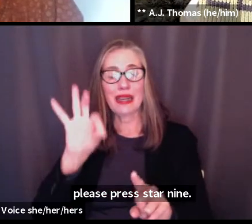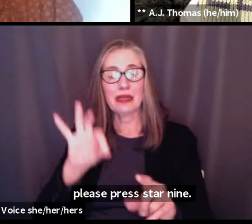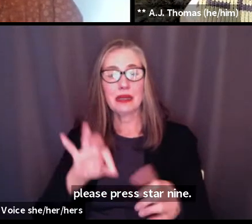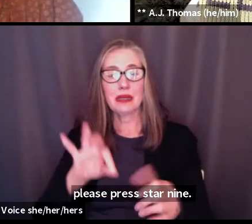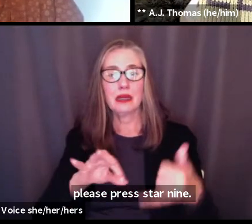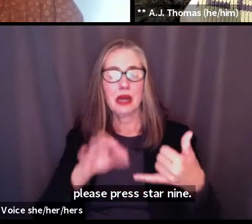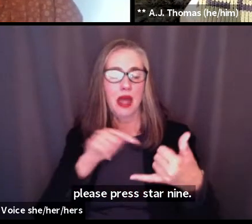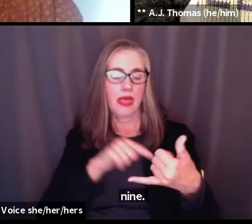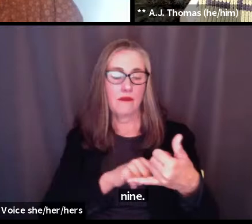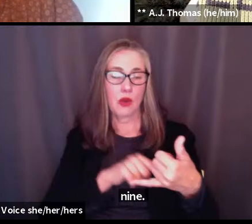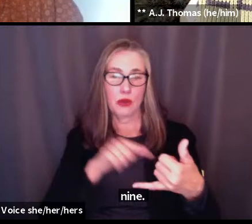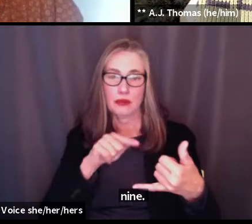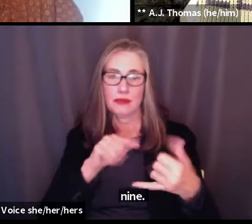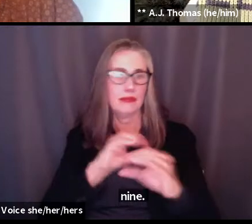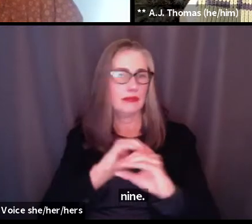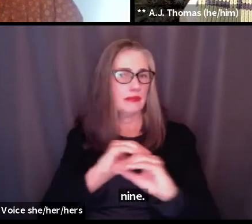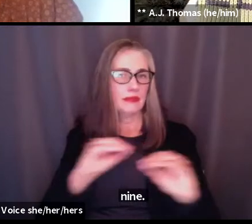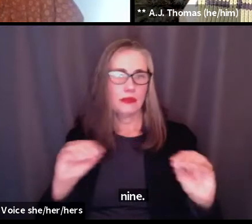I see no phone votes.